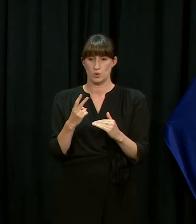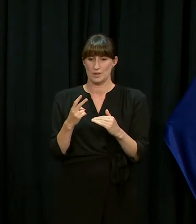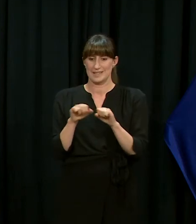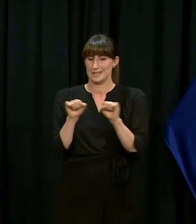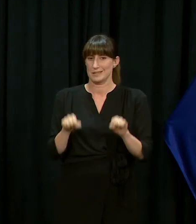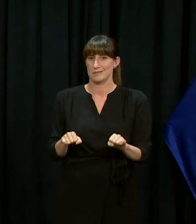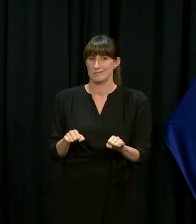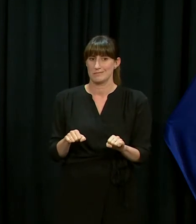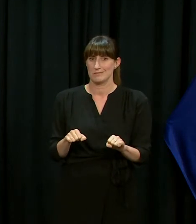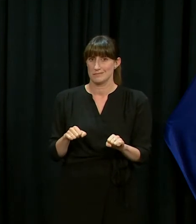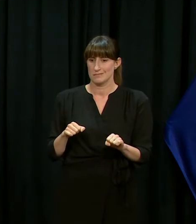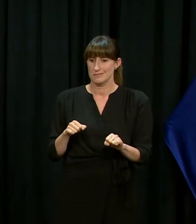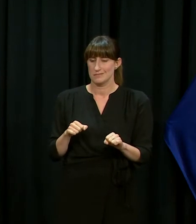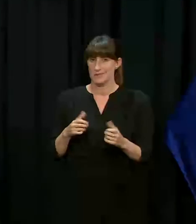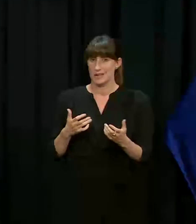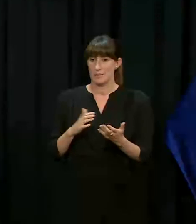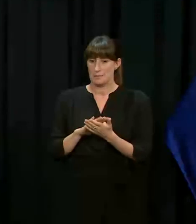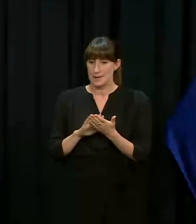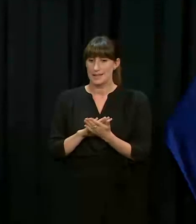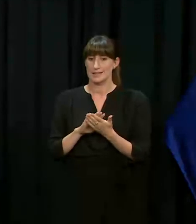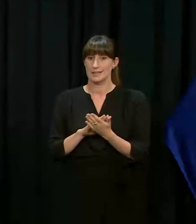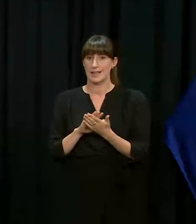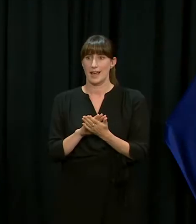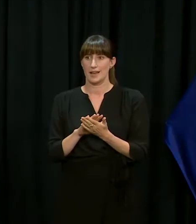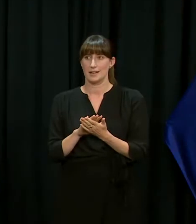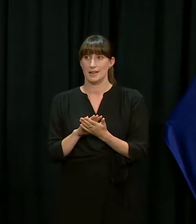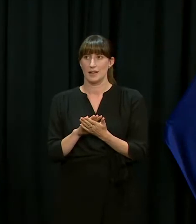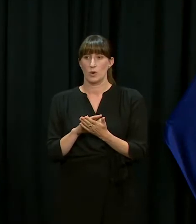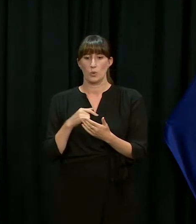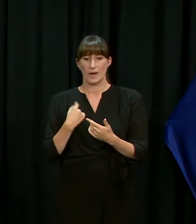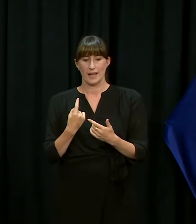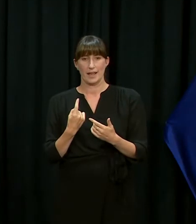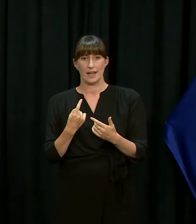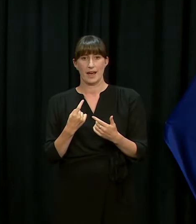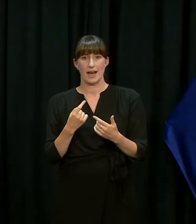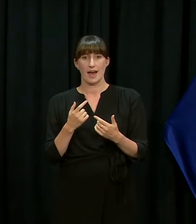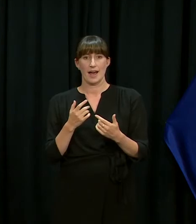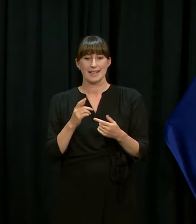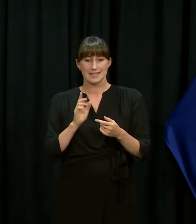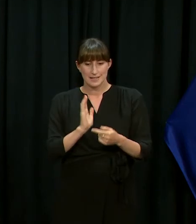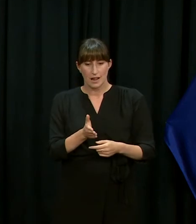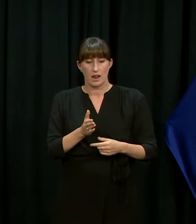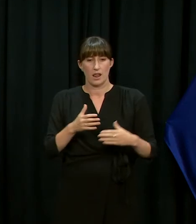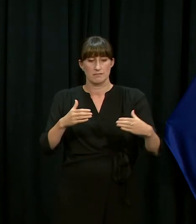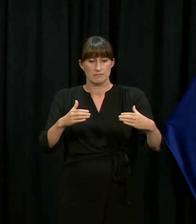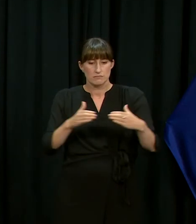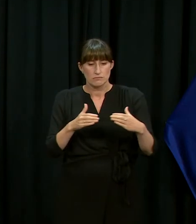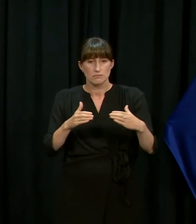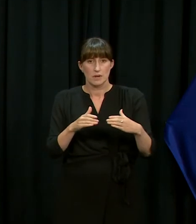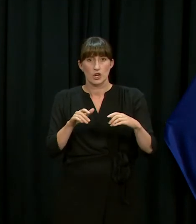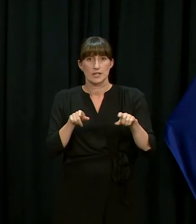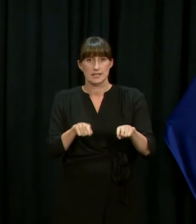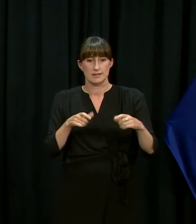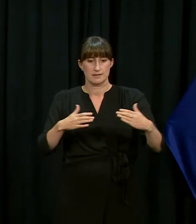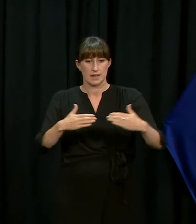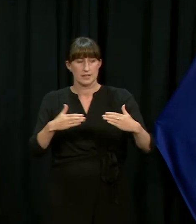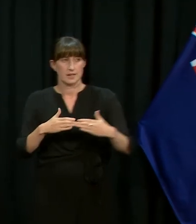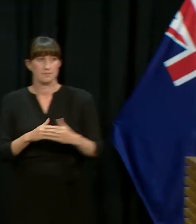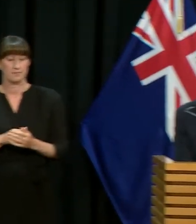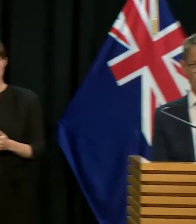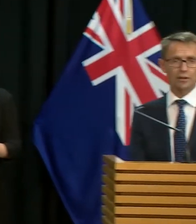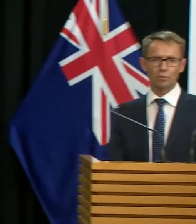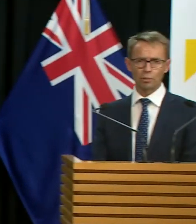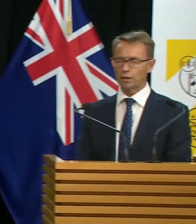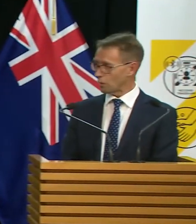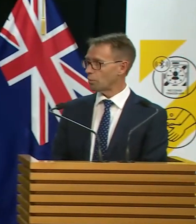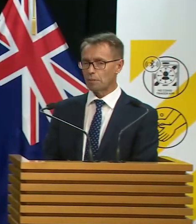built with the idea that you may having to contain cases at that level. Which McDonald's is it in South Auckland? I don't know exactly,